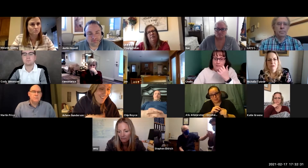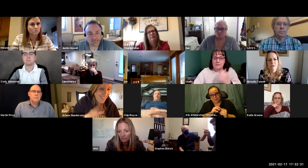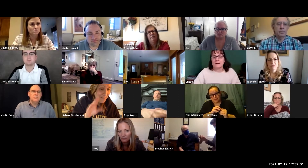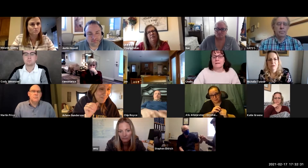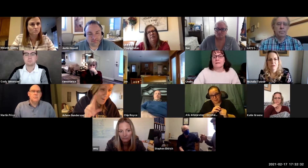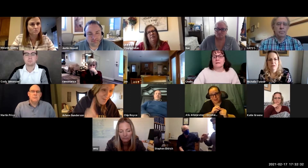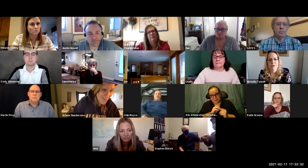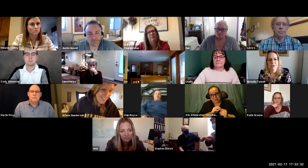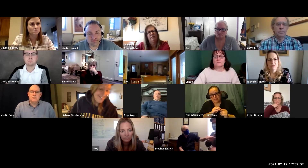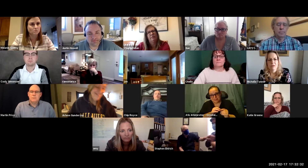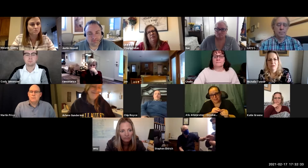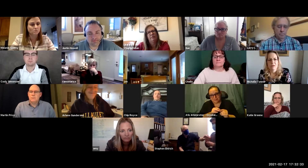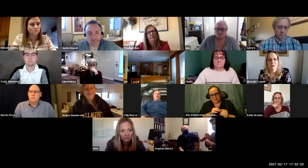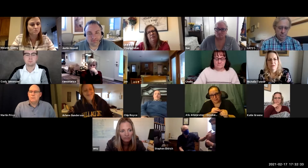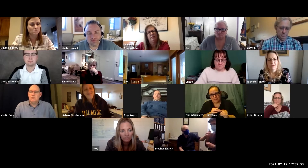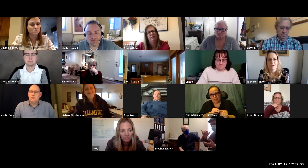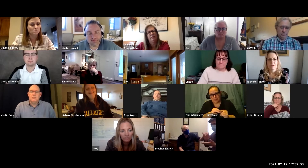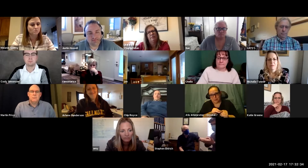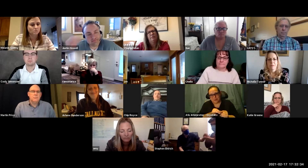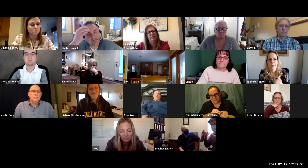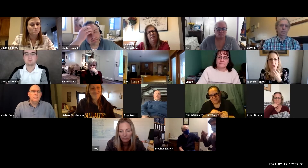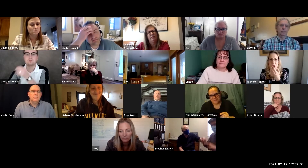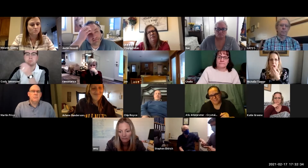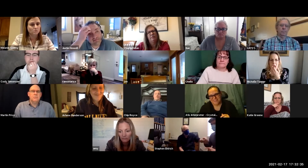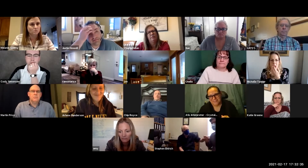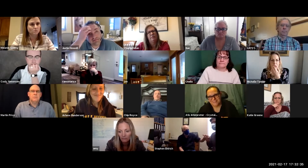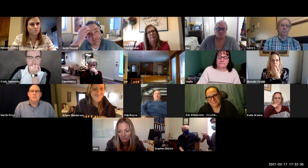know, we make sure that happens, that you will be on the board.